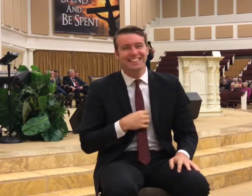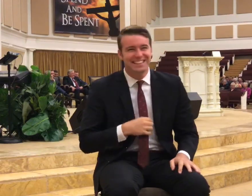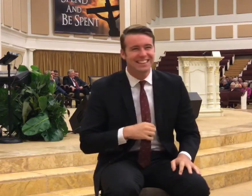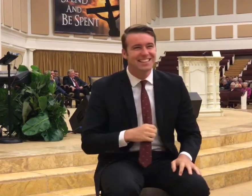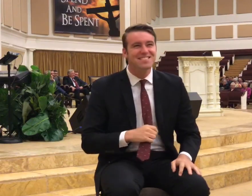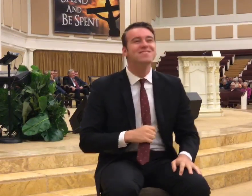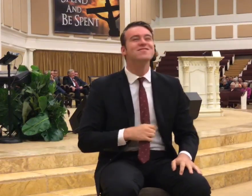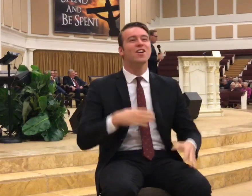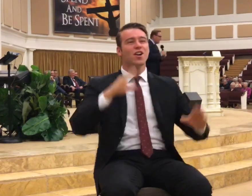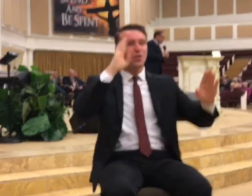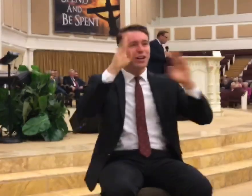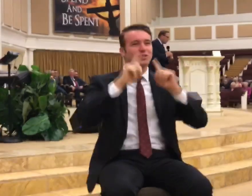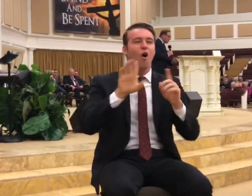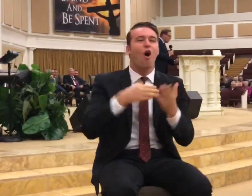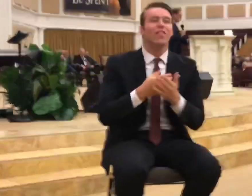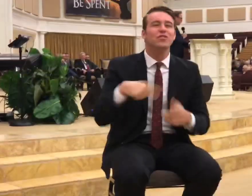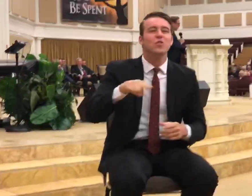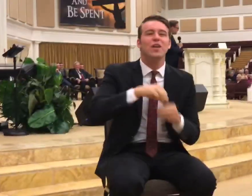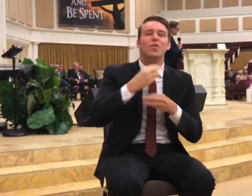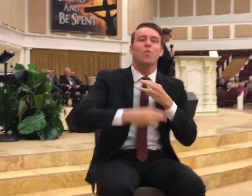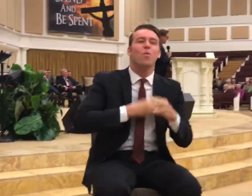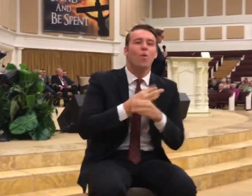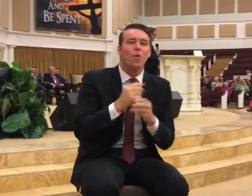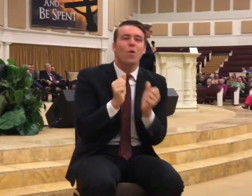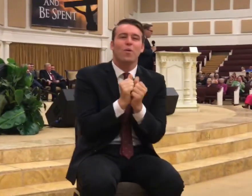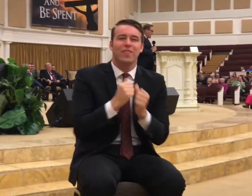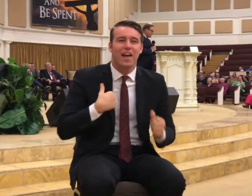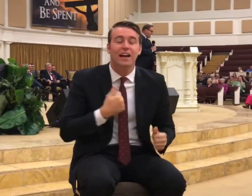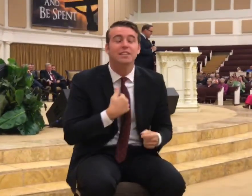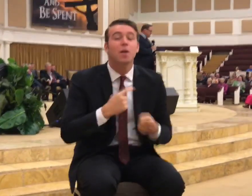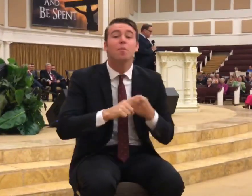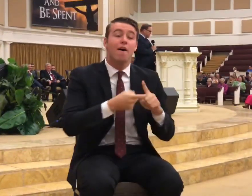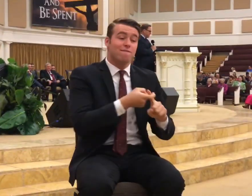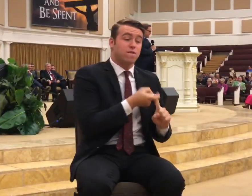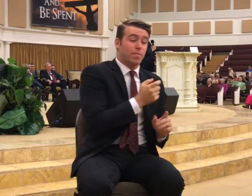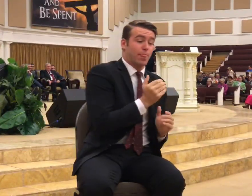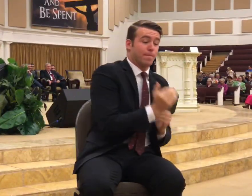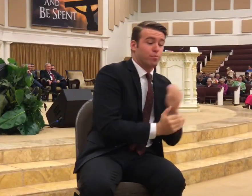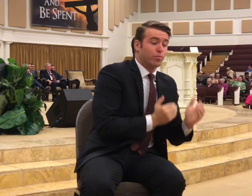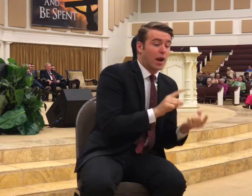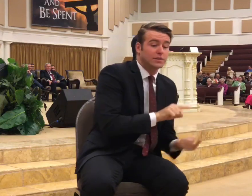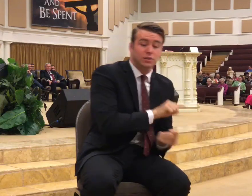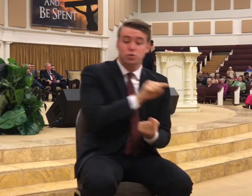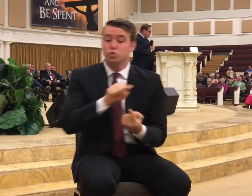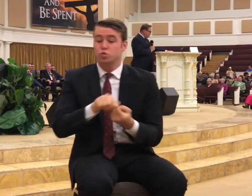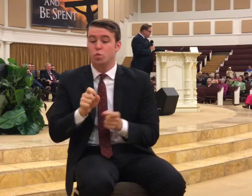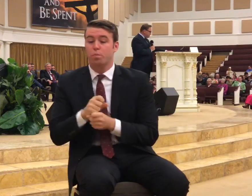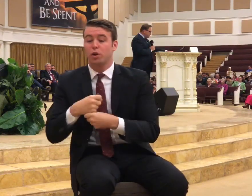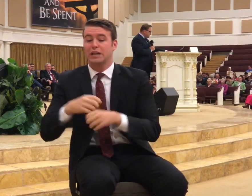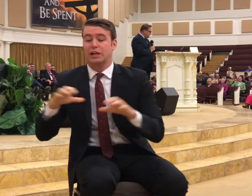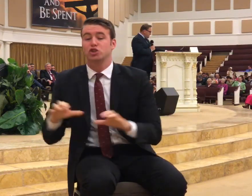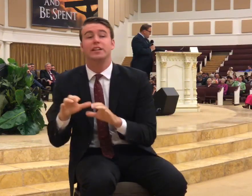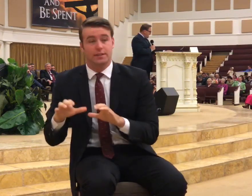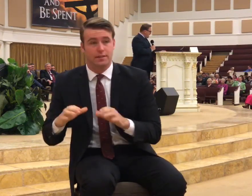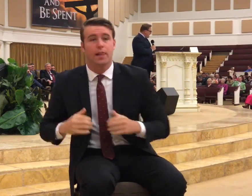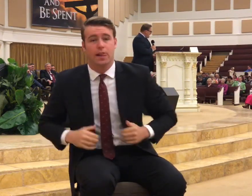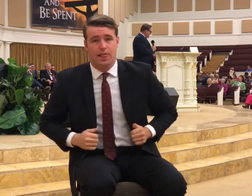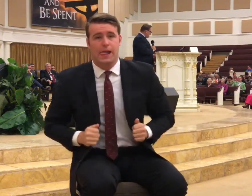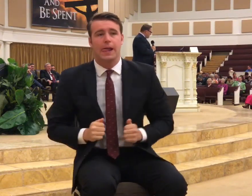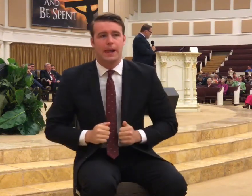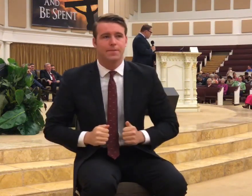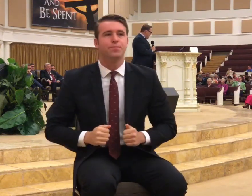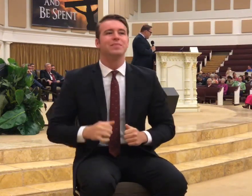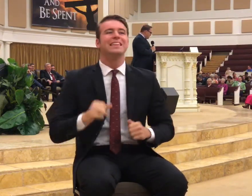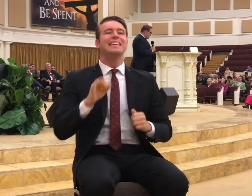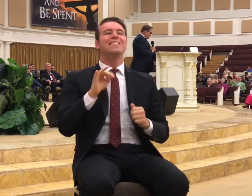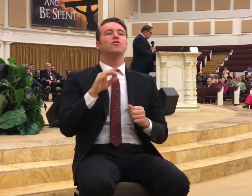Amen. Greetings to all of you around the world that are with us. From process to production. If